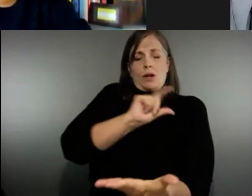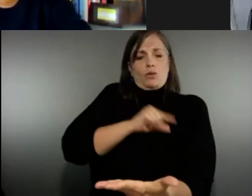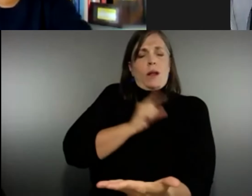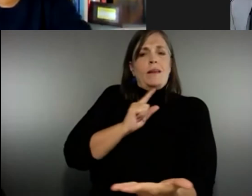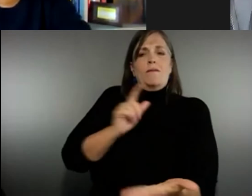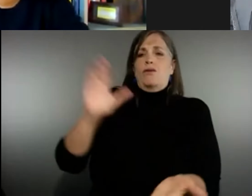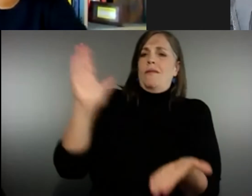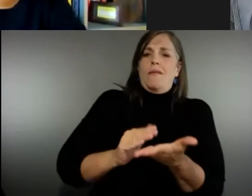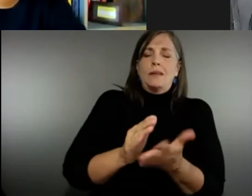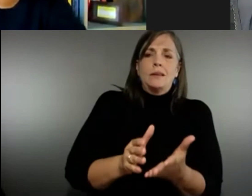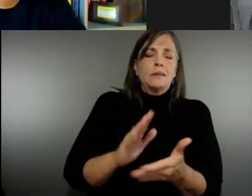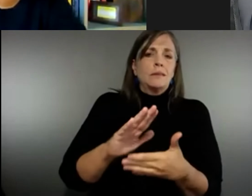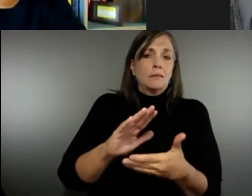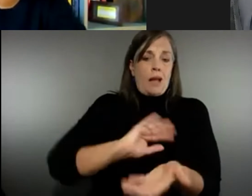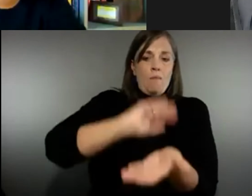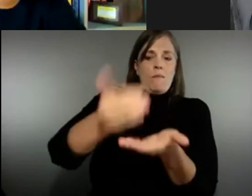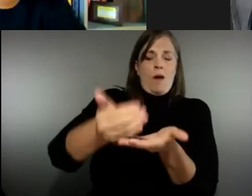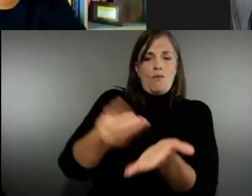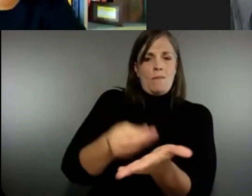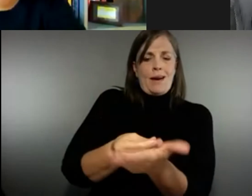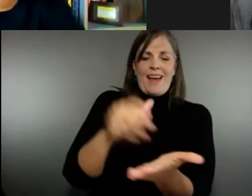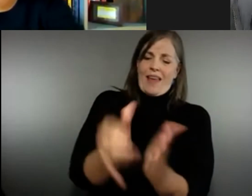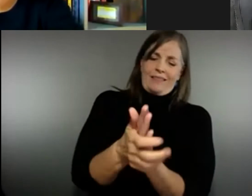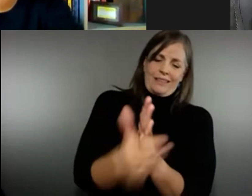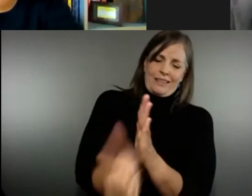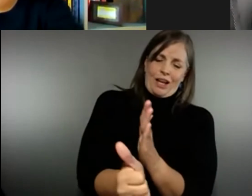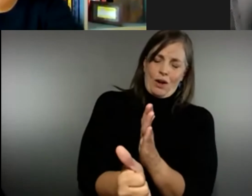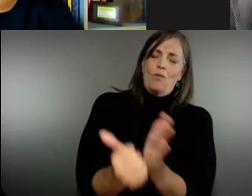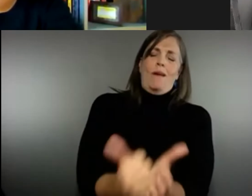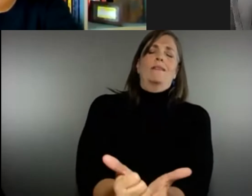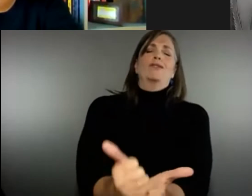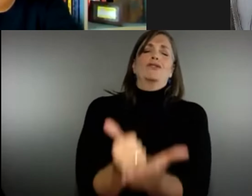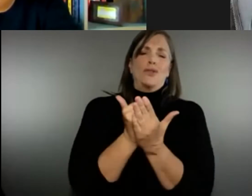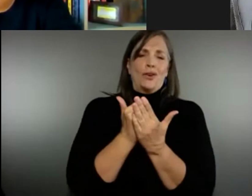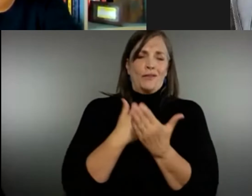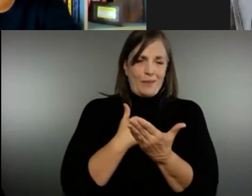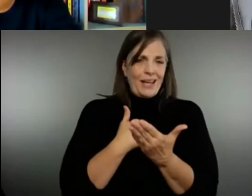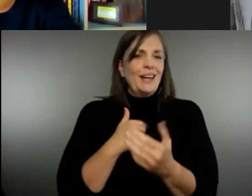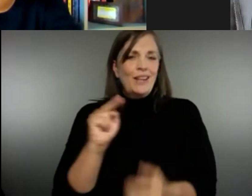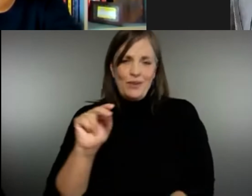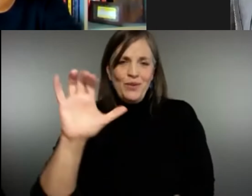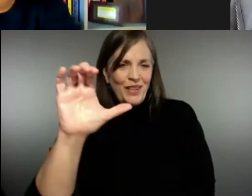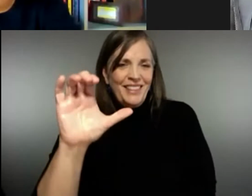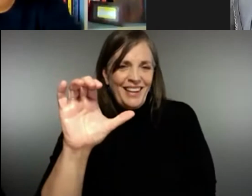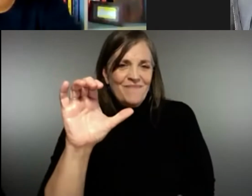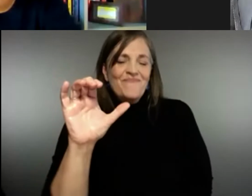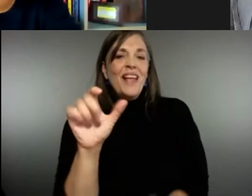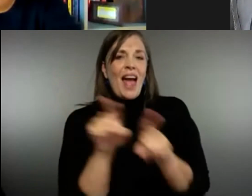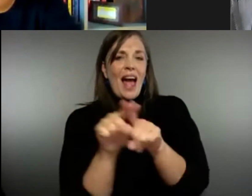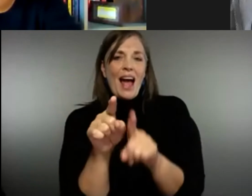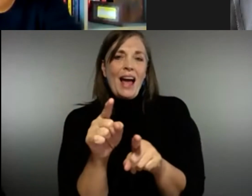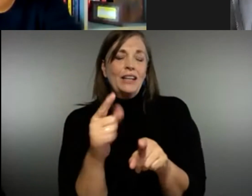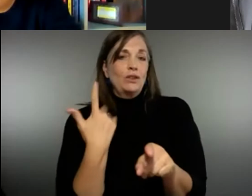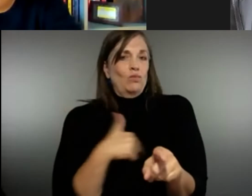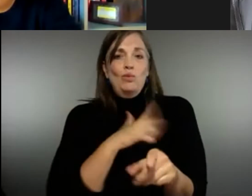amount of money is a skill that is going to serve me particularly well in new york city as we engage